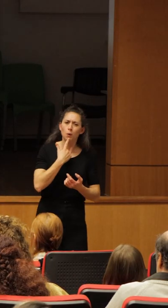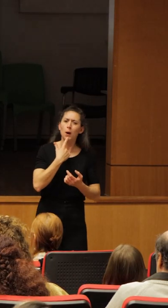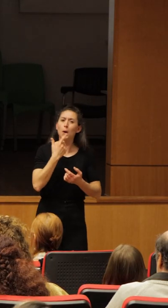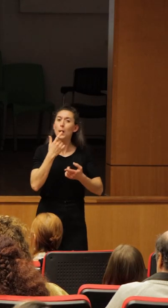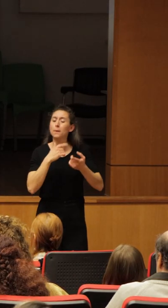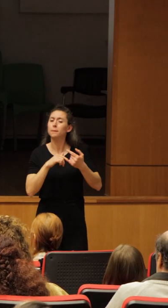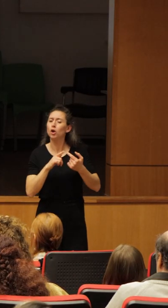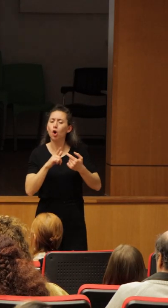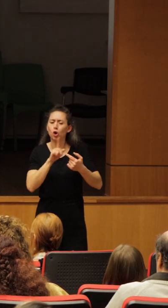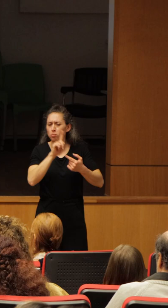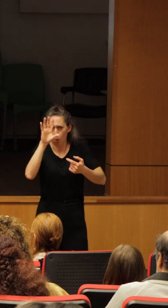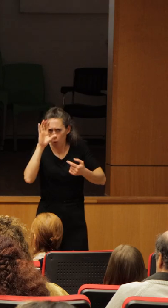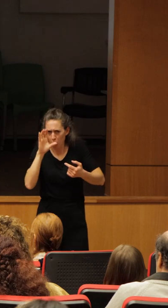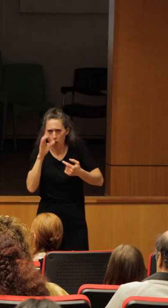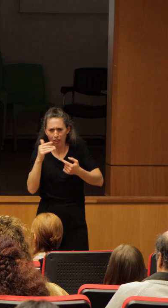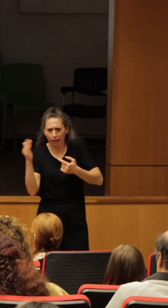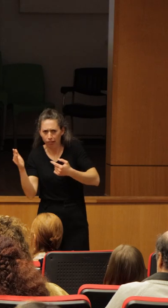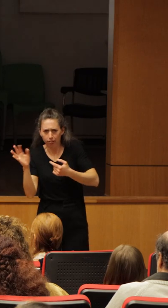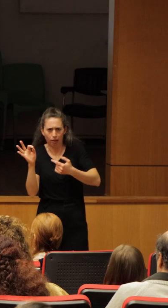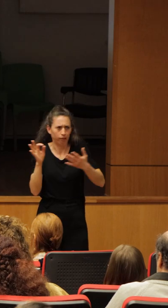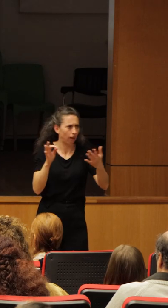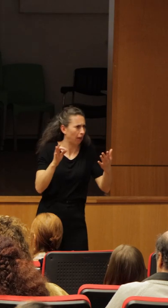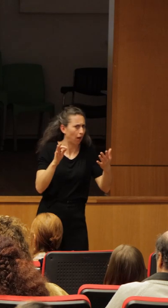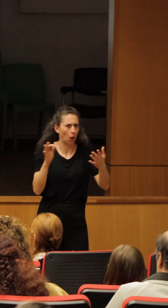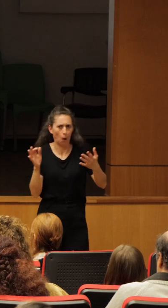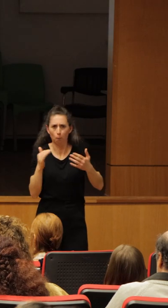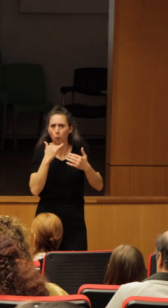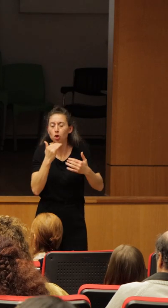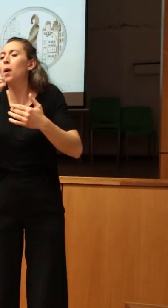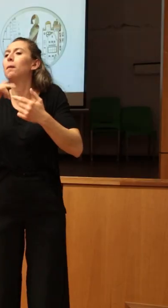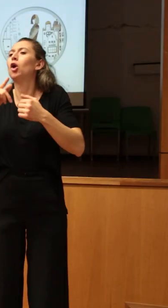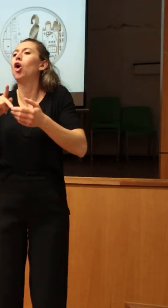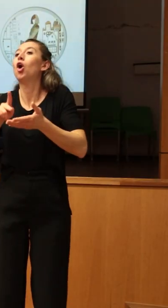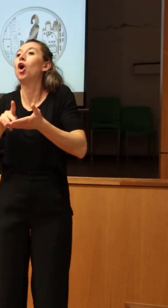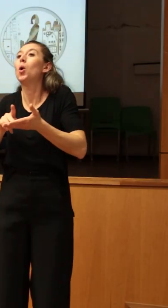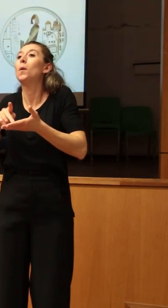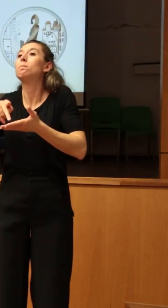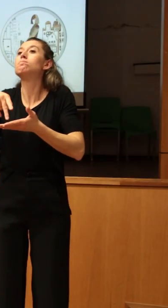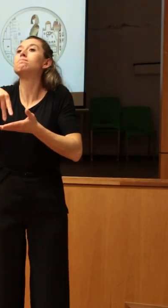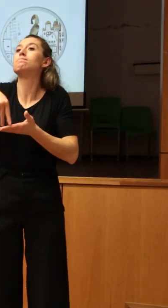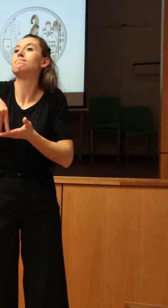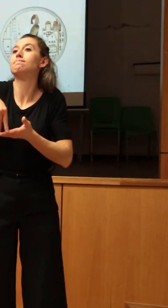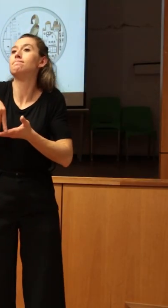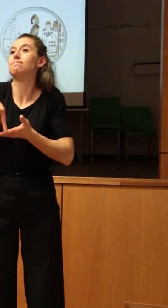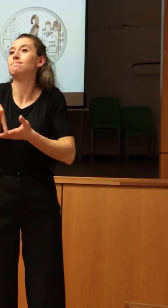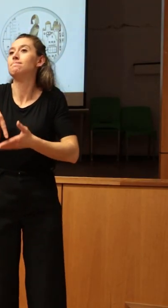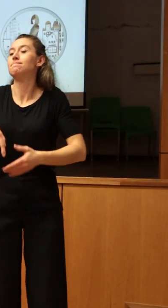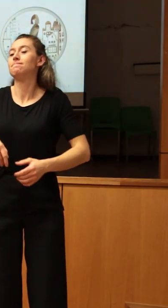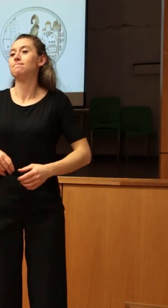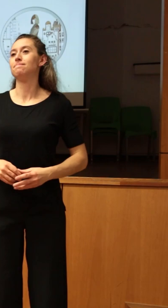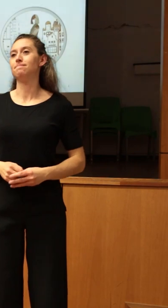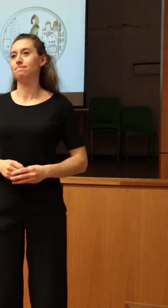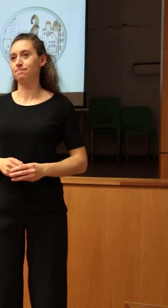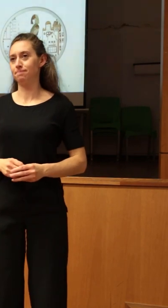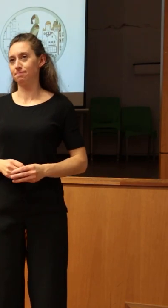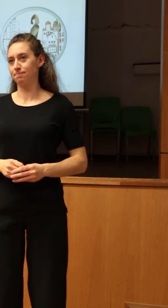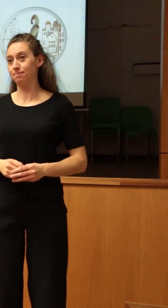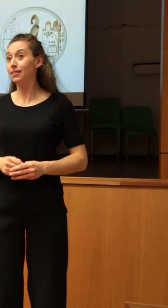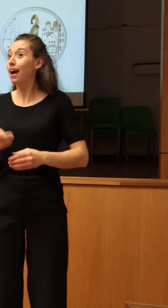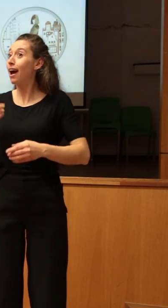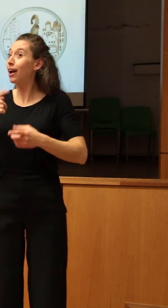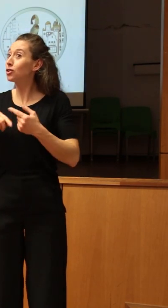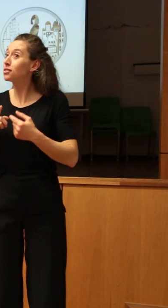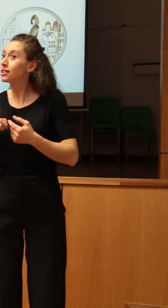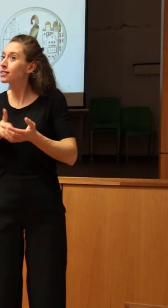bueno, empecé, no me acuerdo si a la derecha o a la izquierda, pero empecé a animarme a dar un paso. So cross the door frame, the threshold.